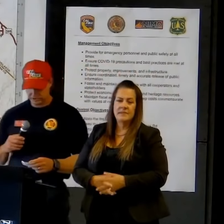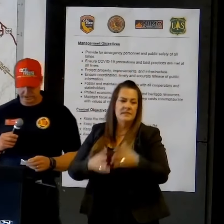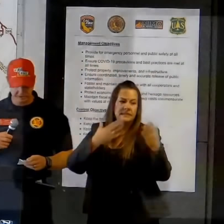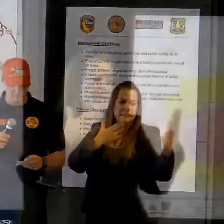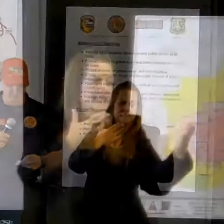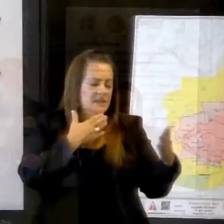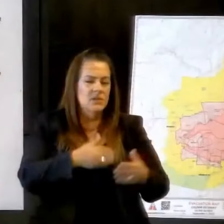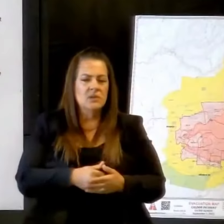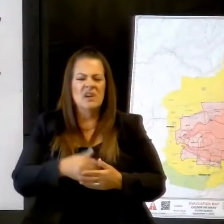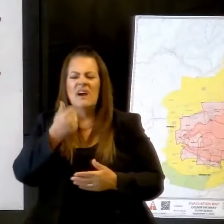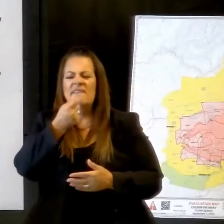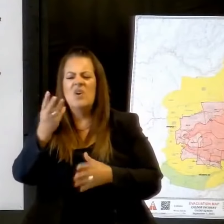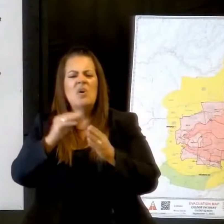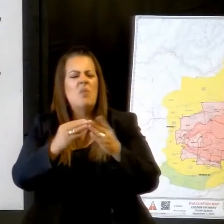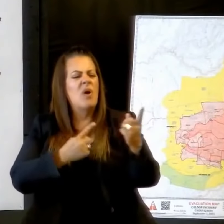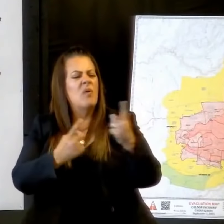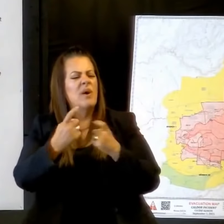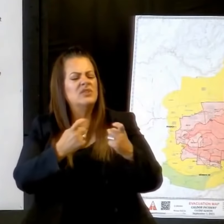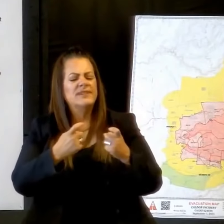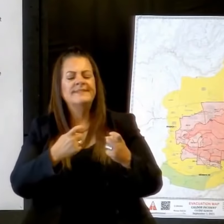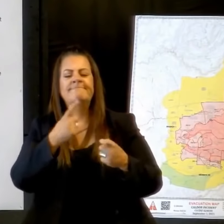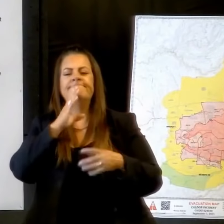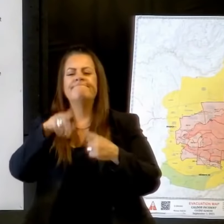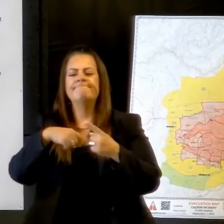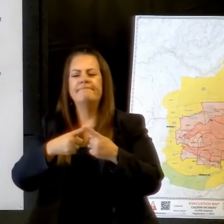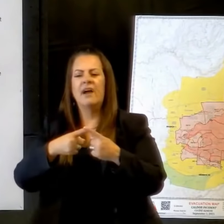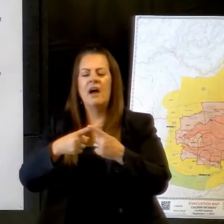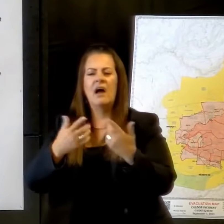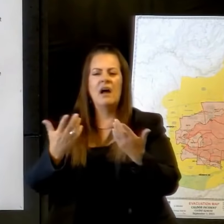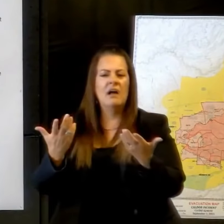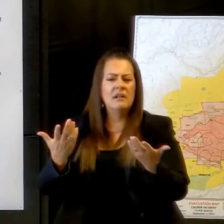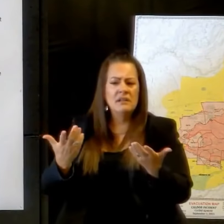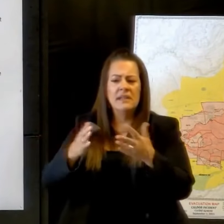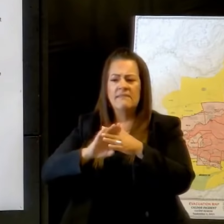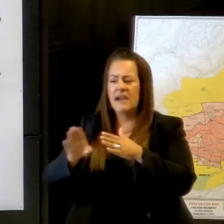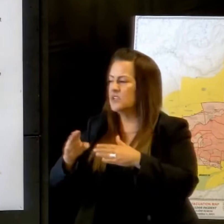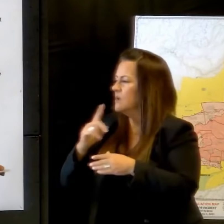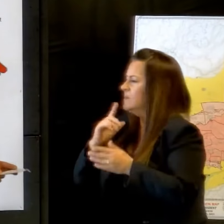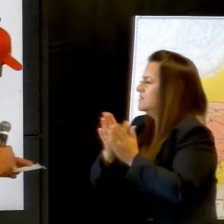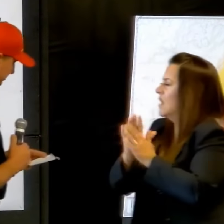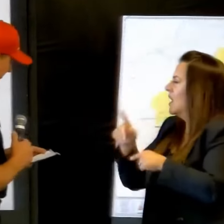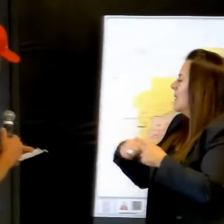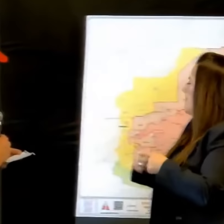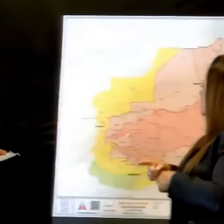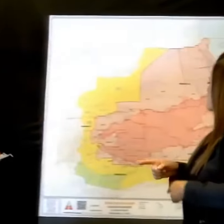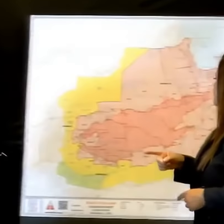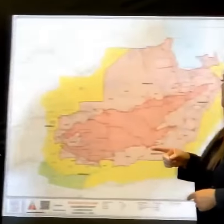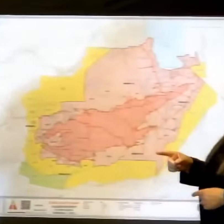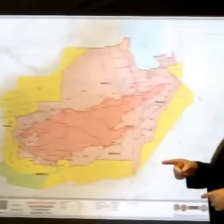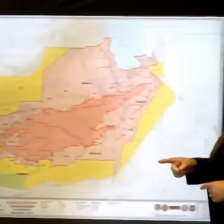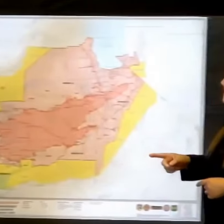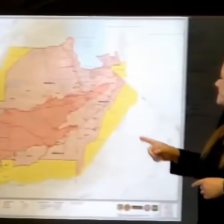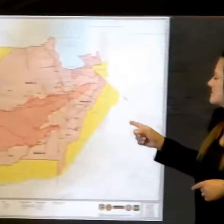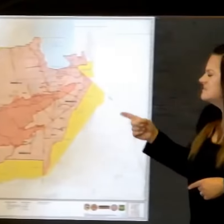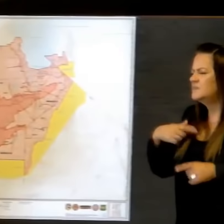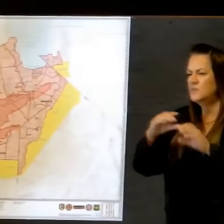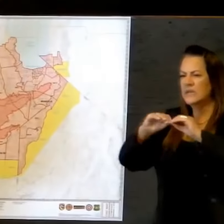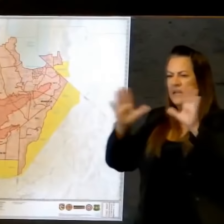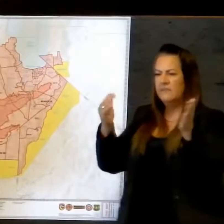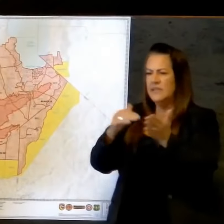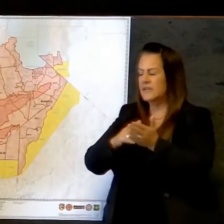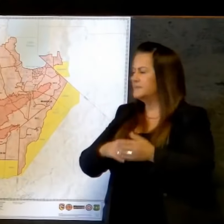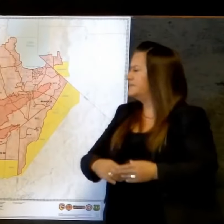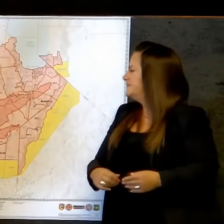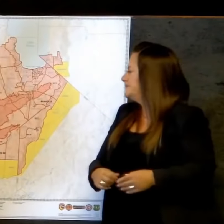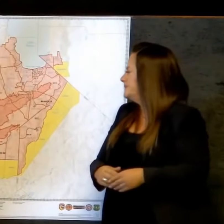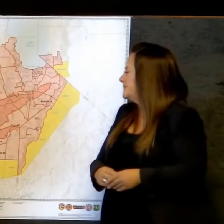Thank you. So a couple more questions came in regarding evac and repop. So again, I'm going to step back over to this map right here to clarify a couple things. So first of